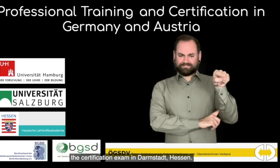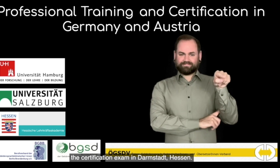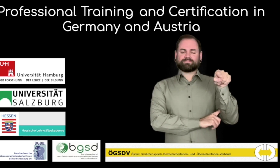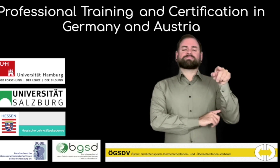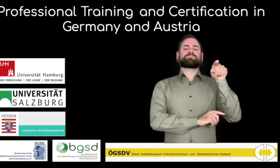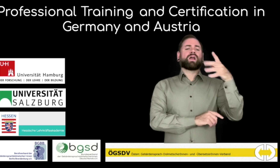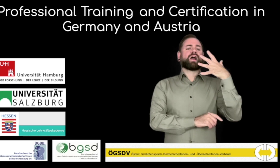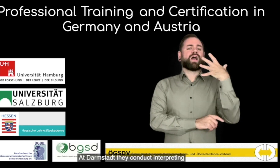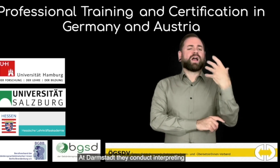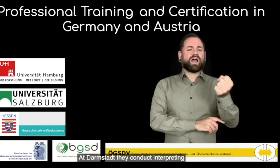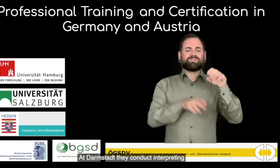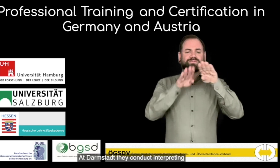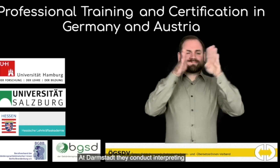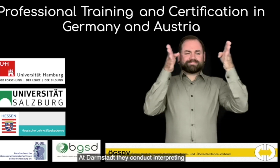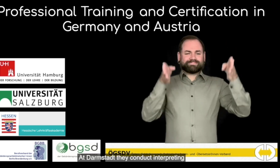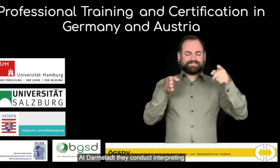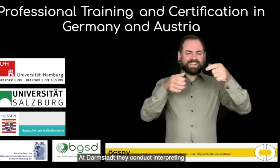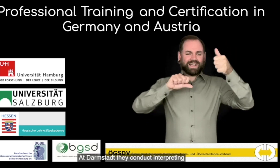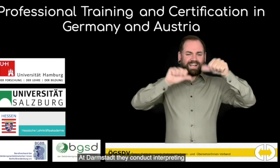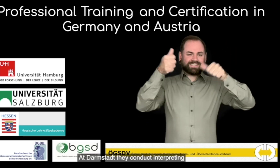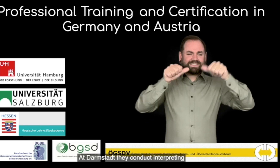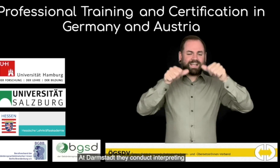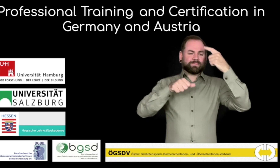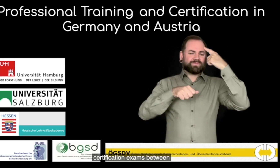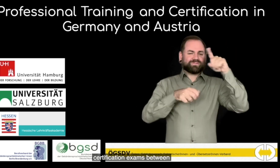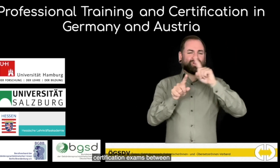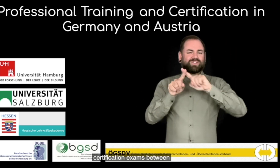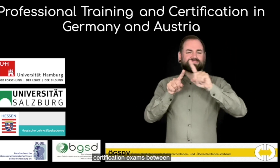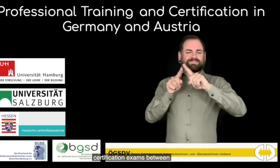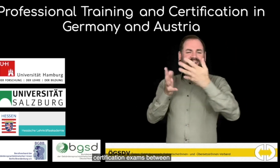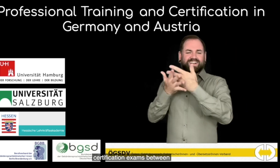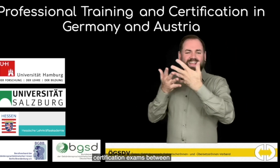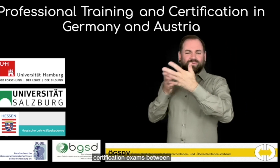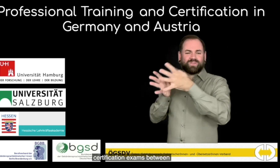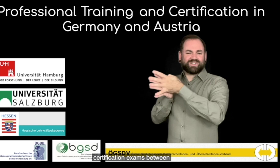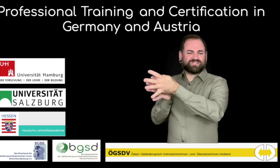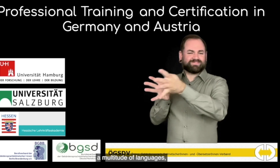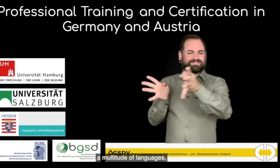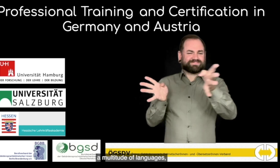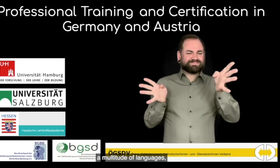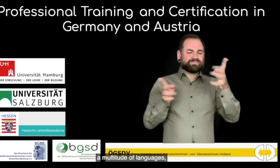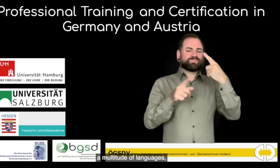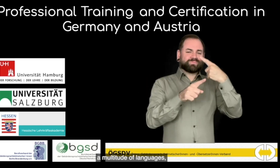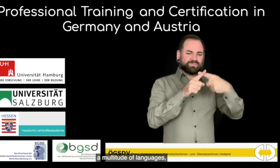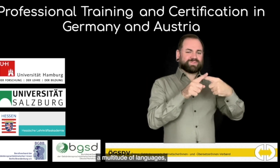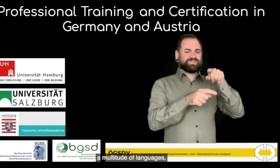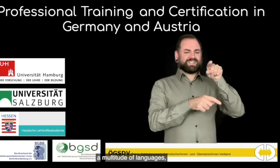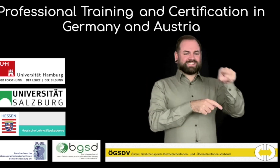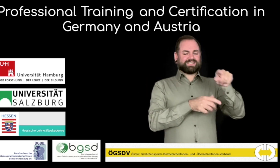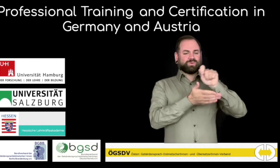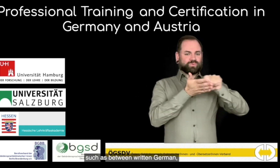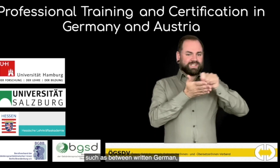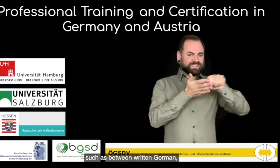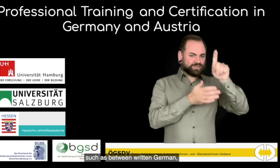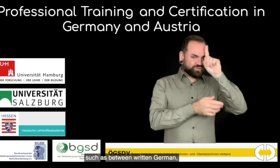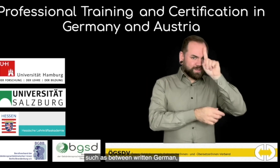a multitude of languages, such as between written German, various signed languages, and International Sign.